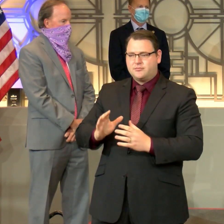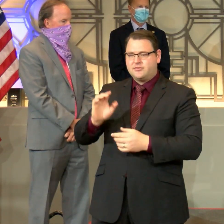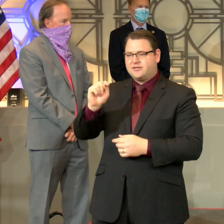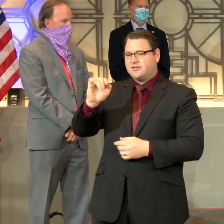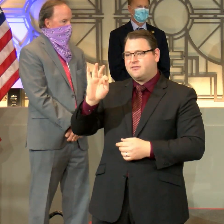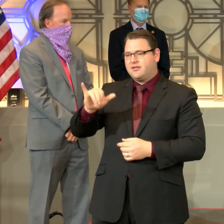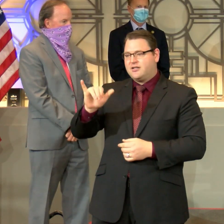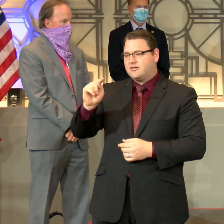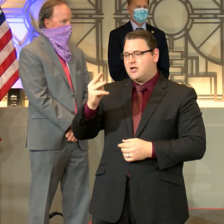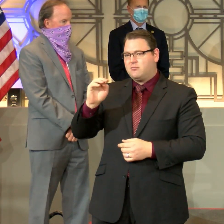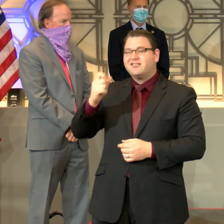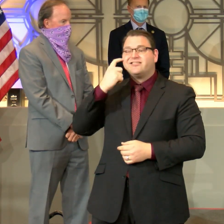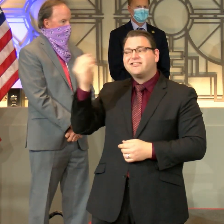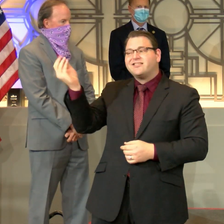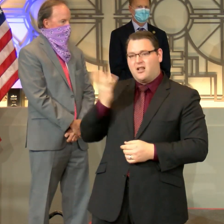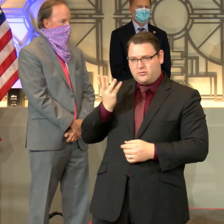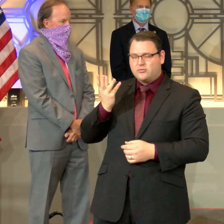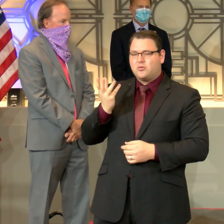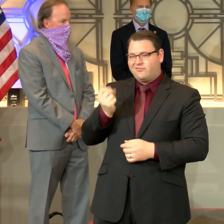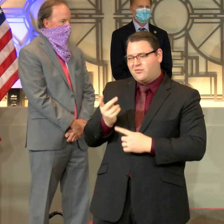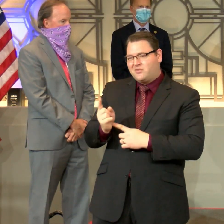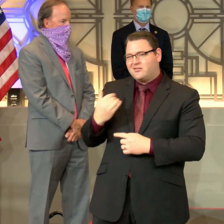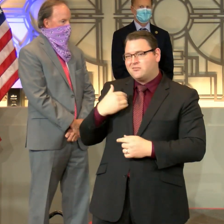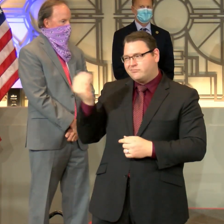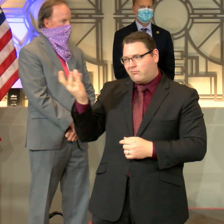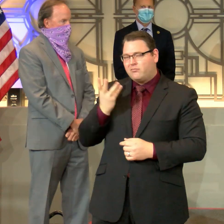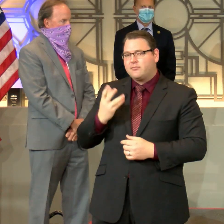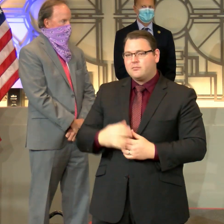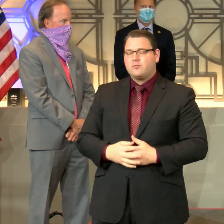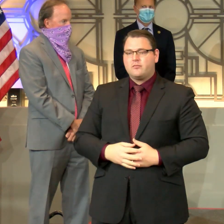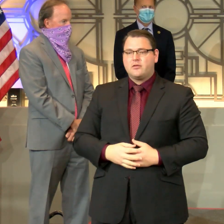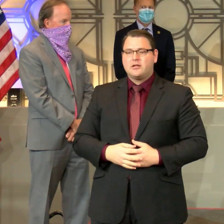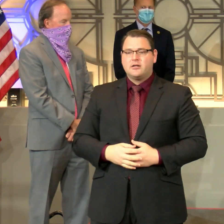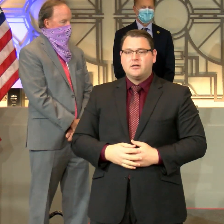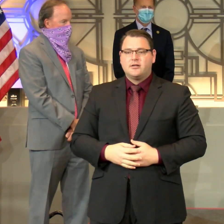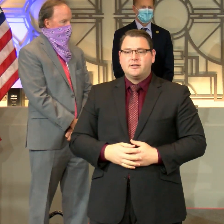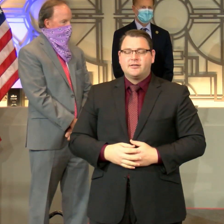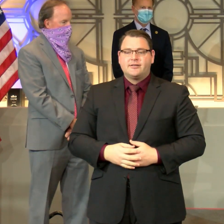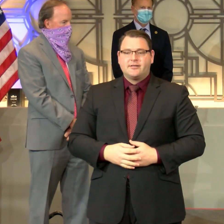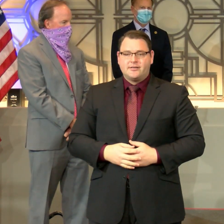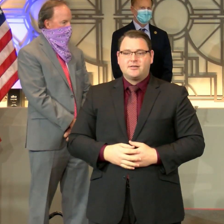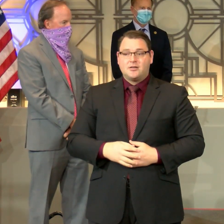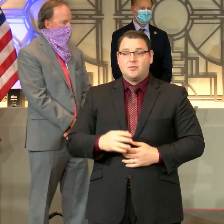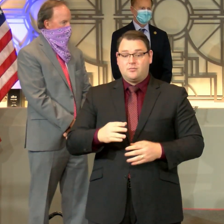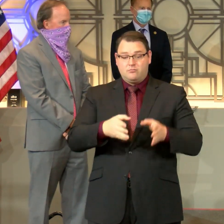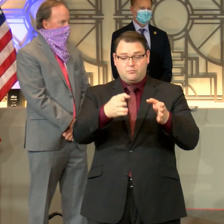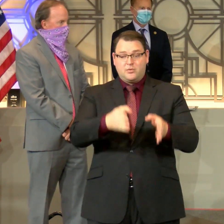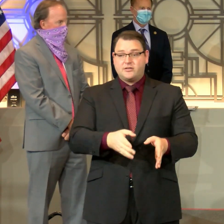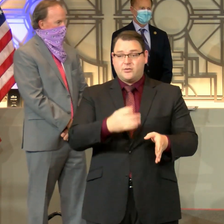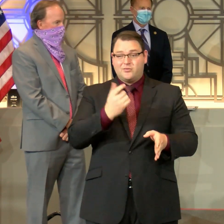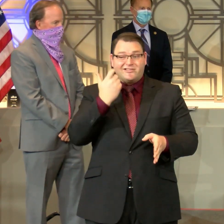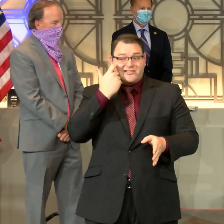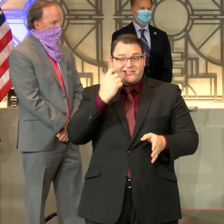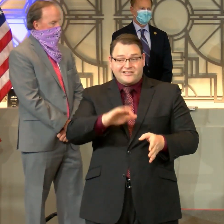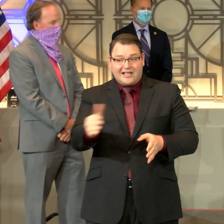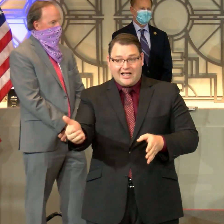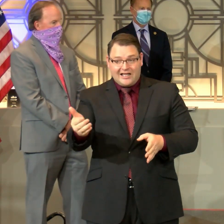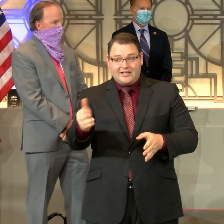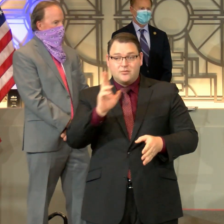ago. The person who represents our 11th death, unfortunately, in the city of